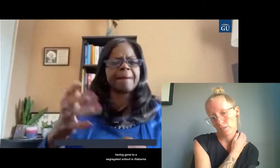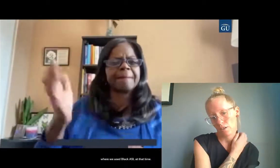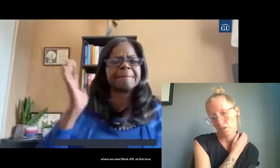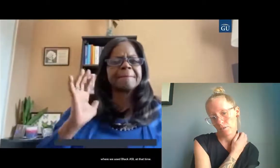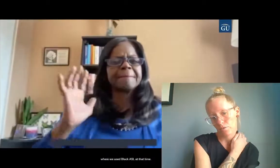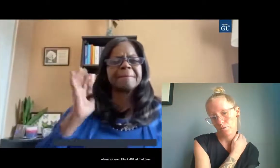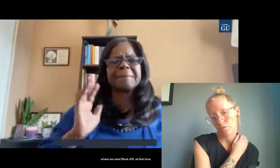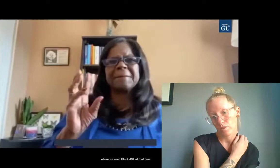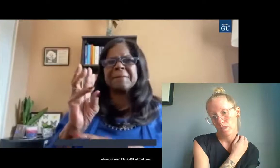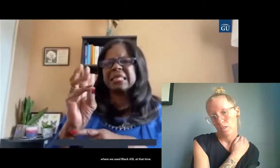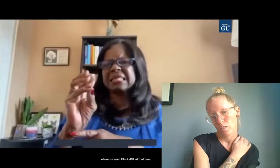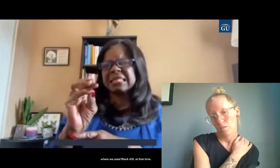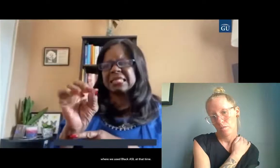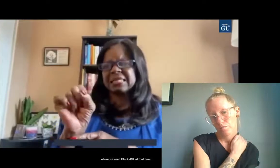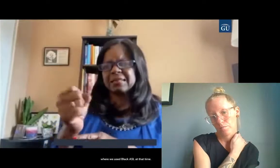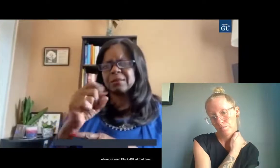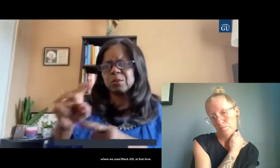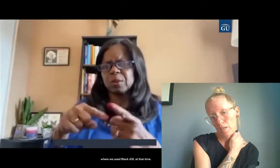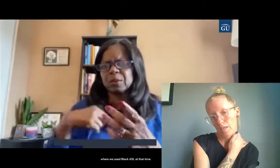having to gone to